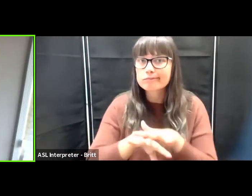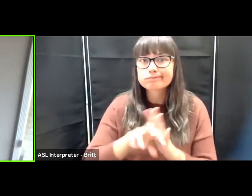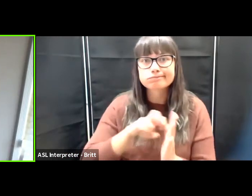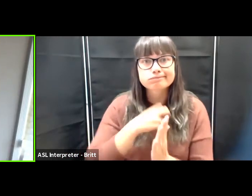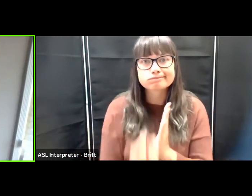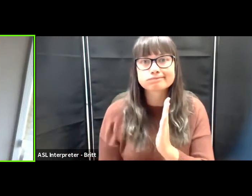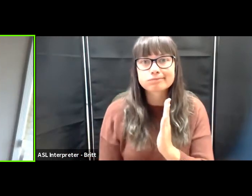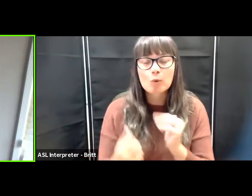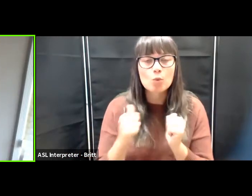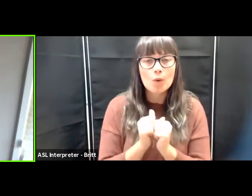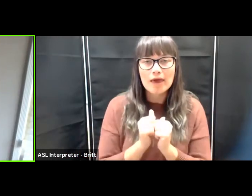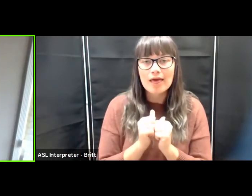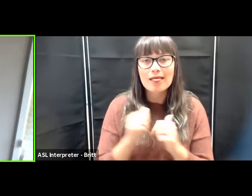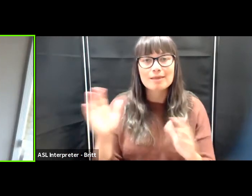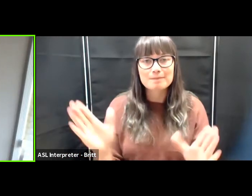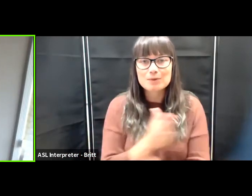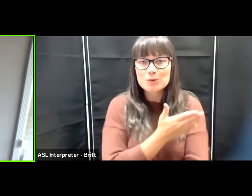music.